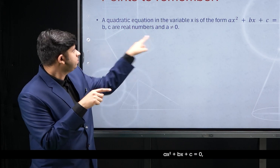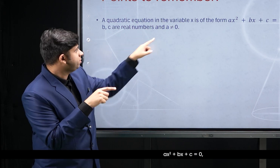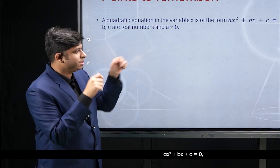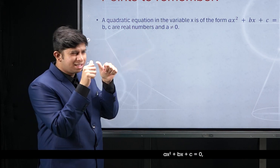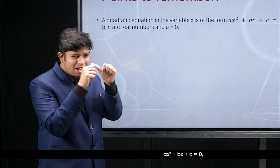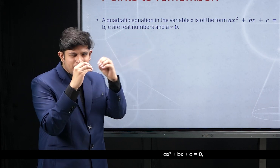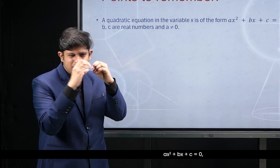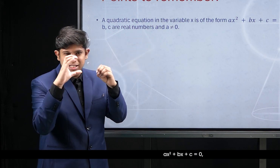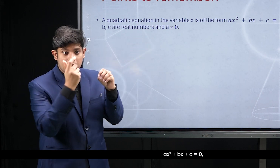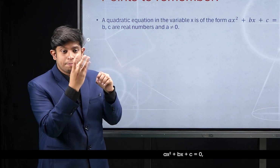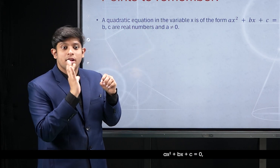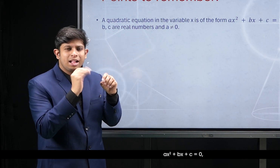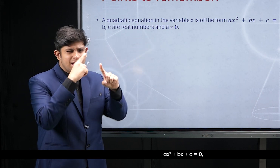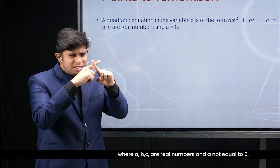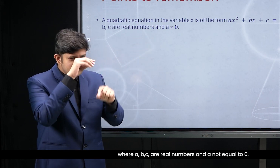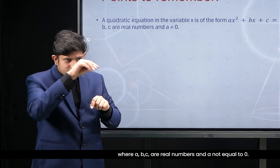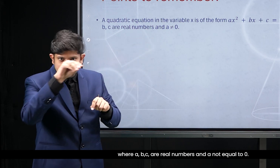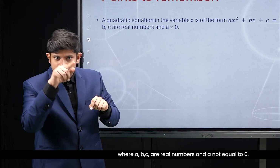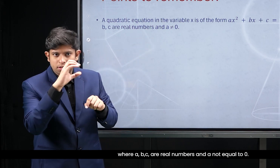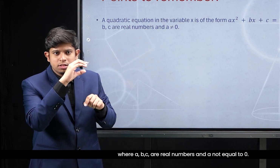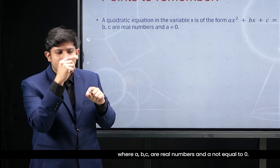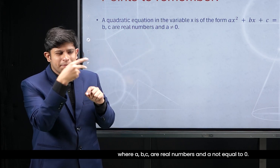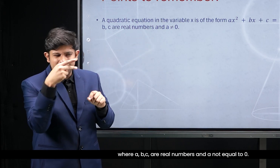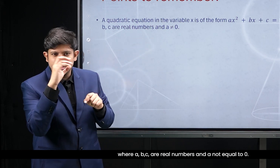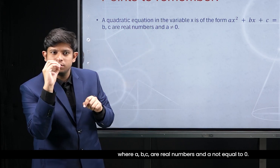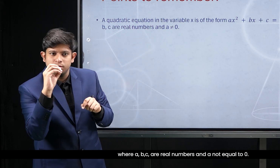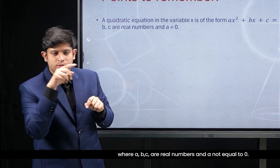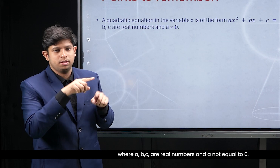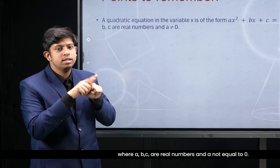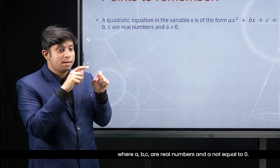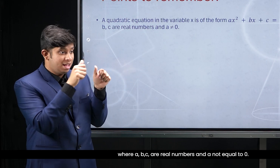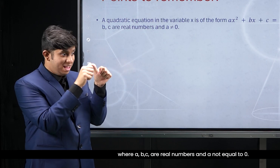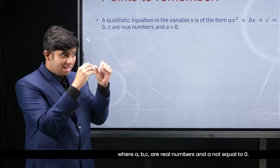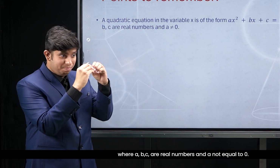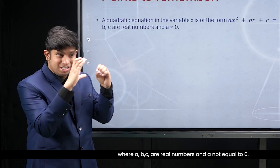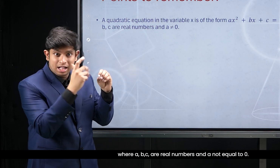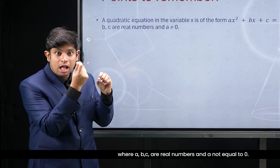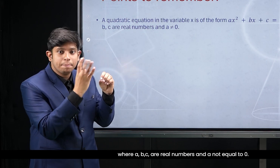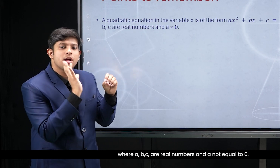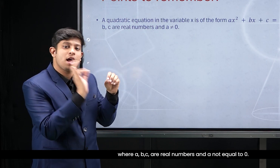bx plus c equal to 0, where a, b, c are real numbers and a not equal to 0.